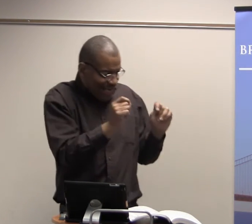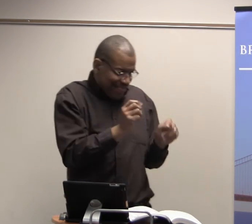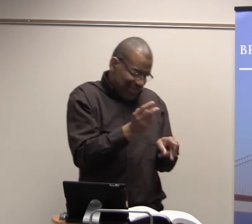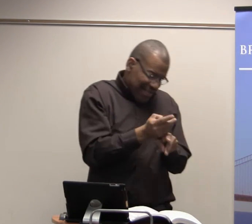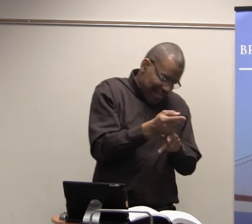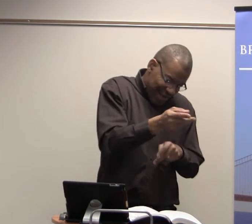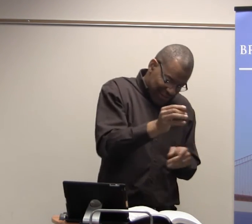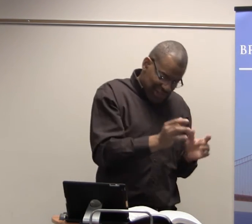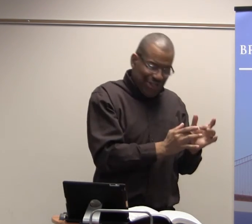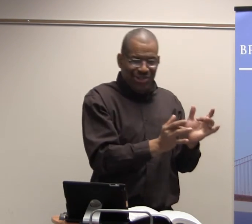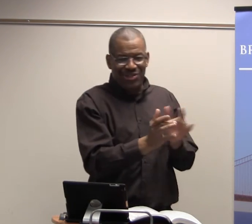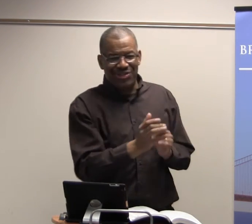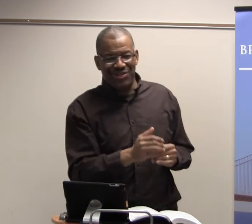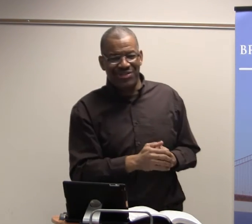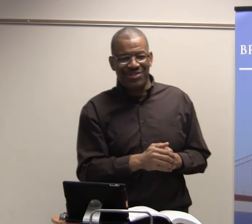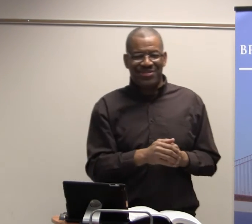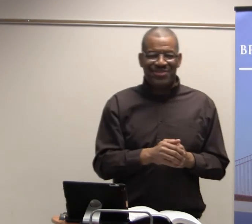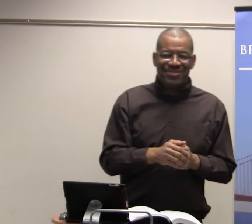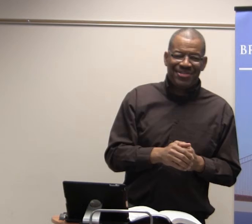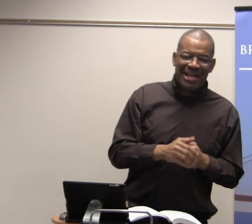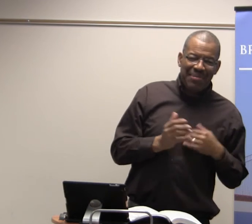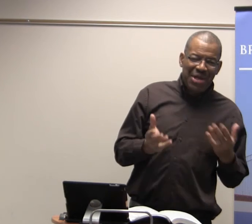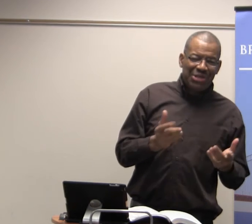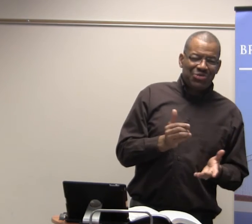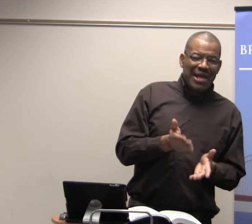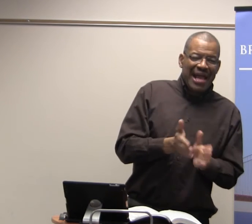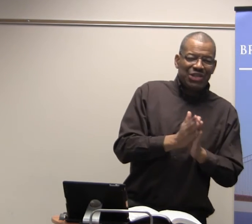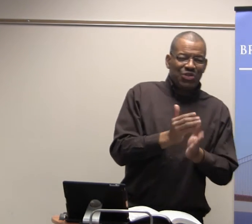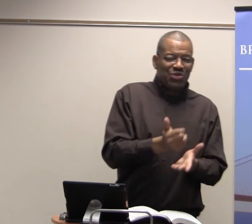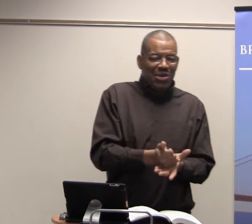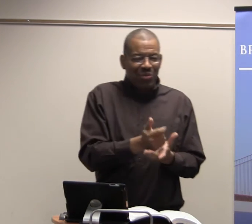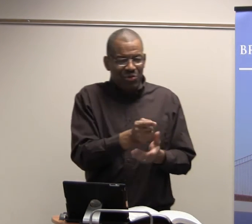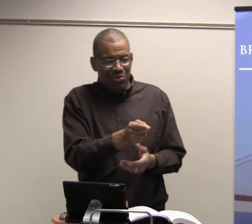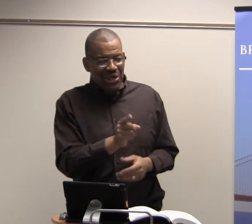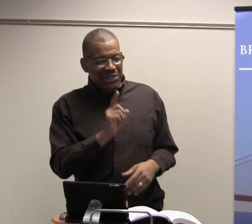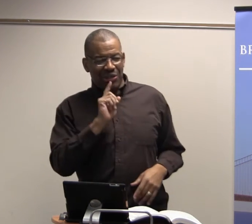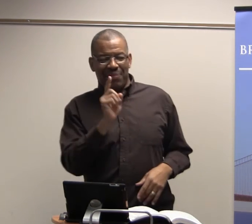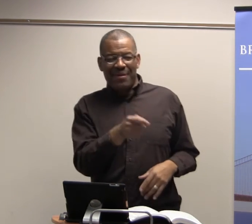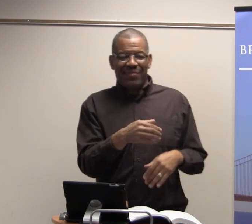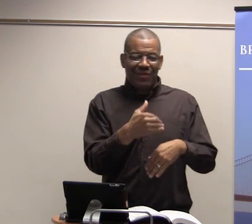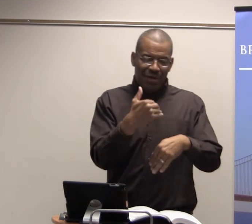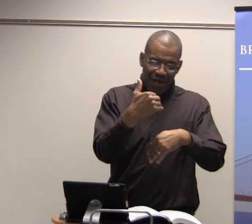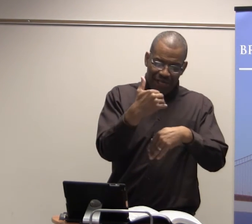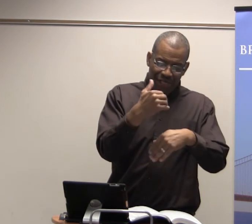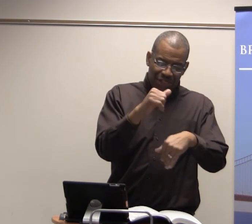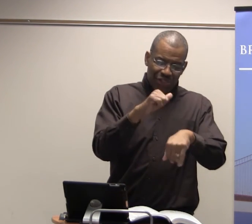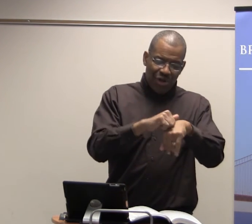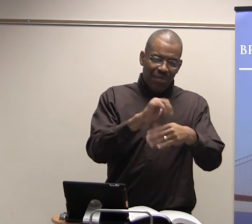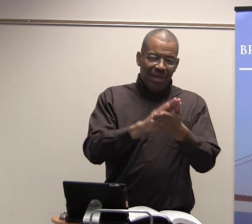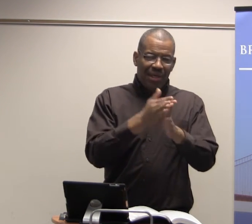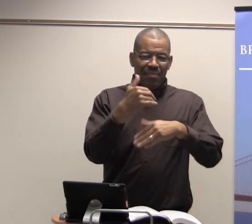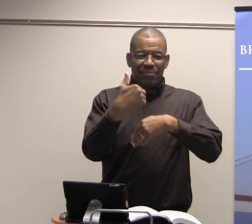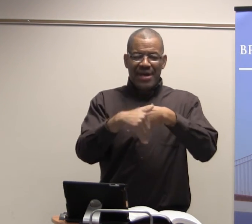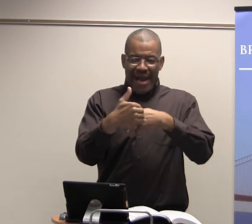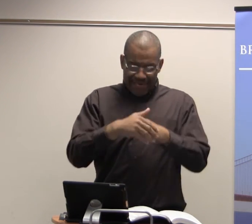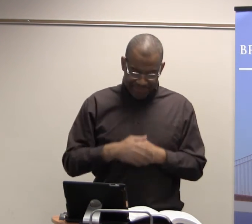trying to take care of Jesus. I'm here to ask you to help you to commit the stuff became bread.